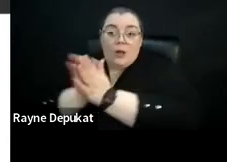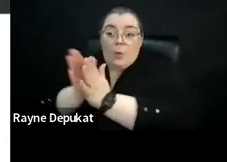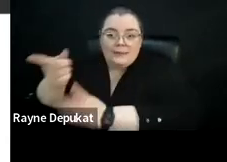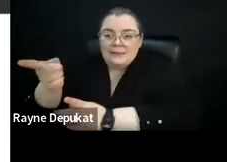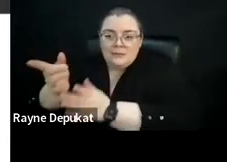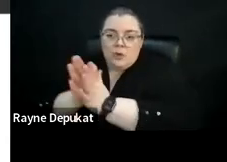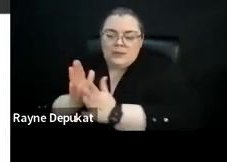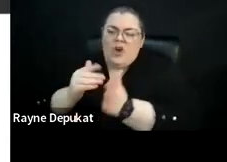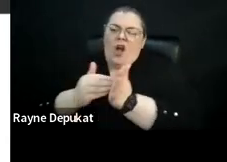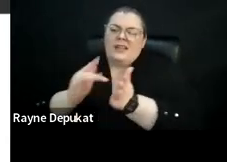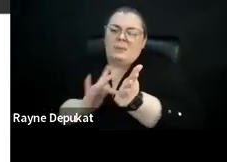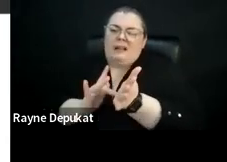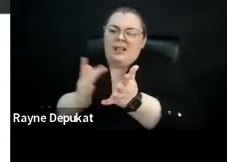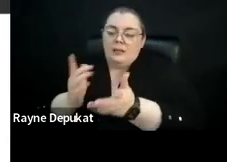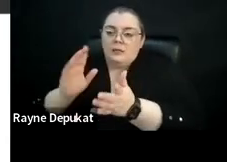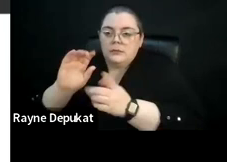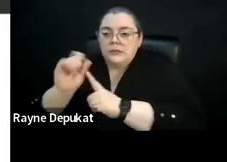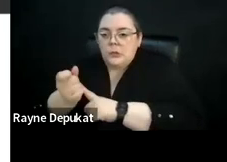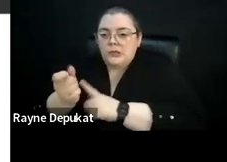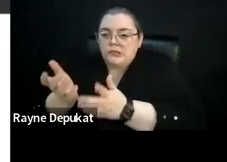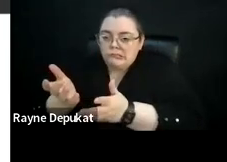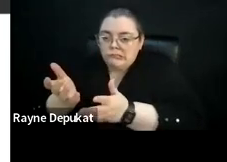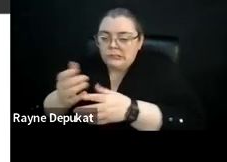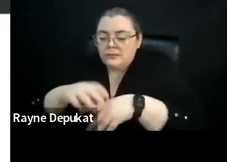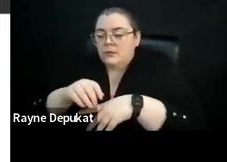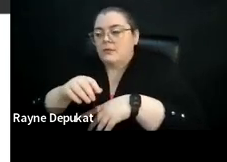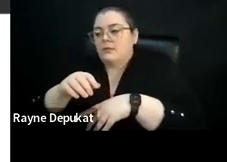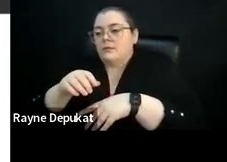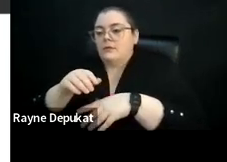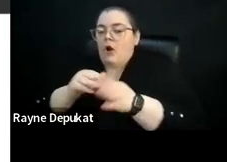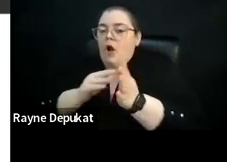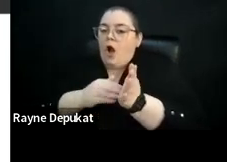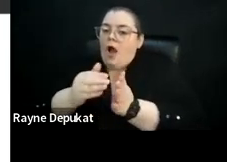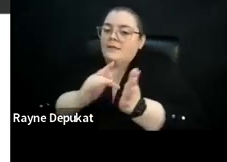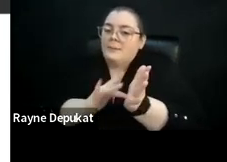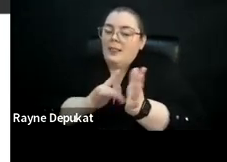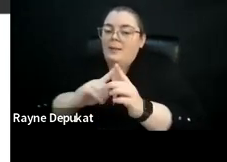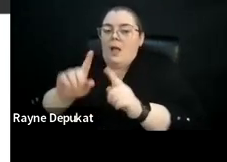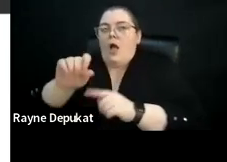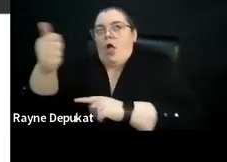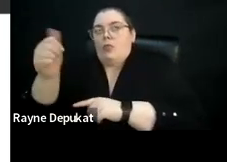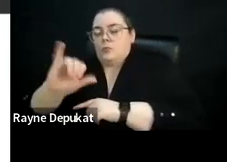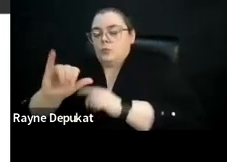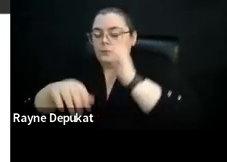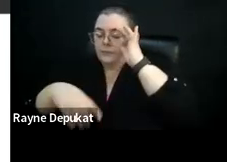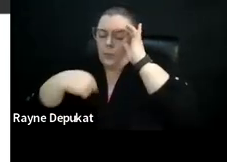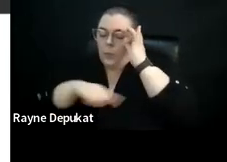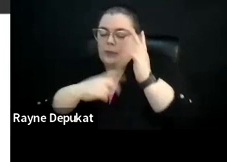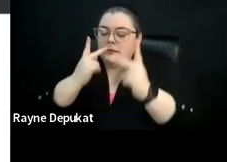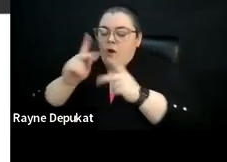also does not know if, or the requester, excuse me. And I'm talking about specifically medical situations. And often they are medical,